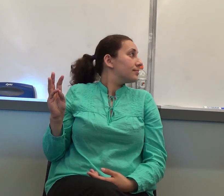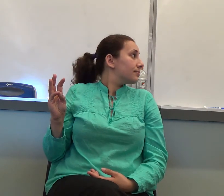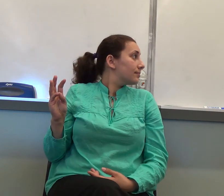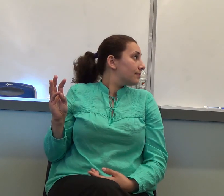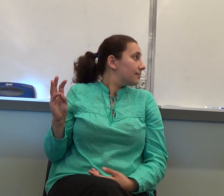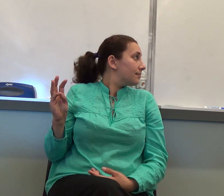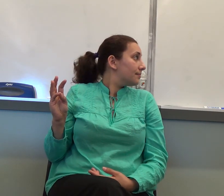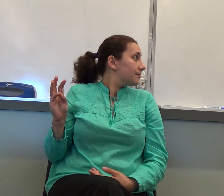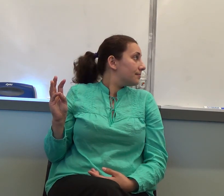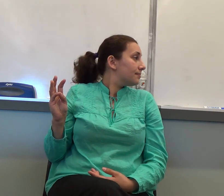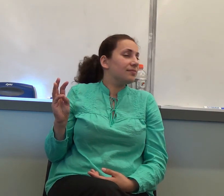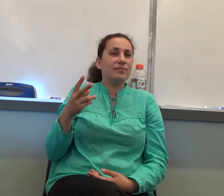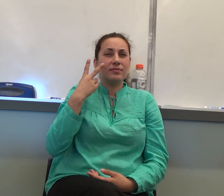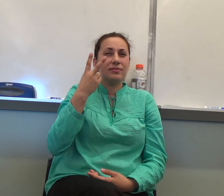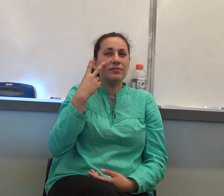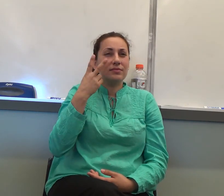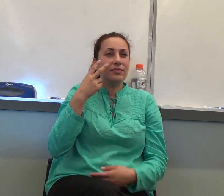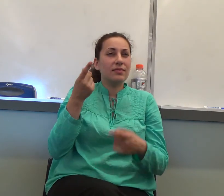Let's see. Let's see what happens. The book says 5.